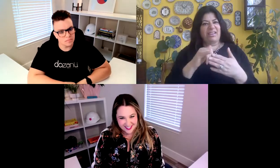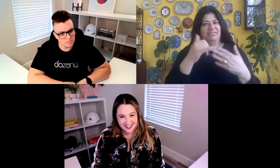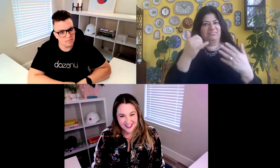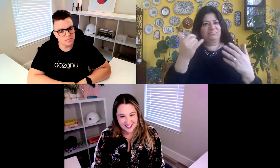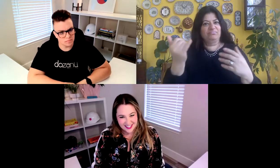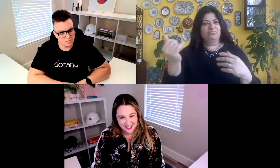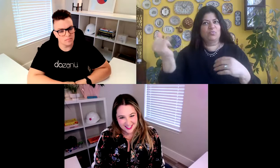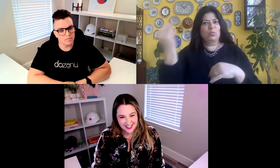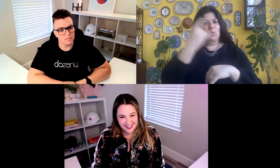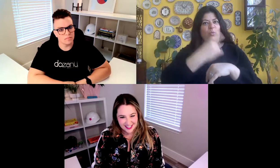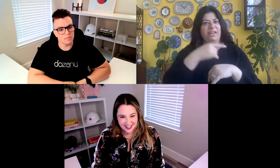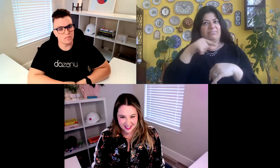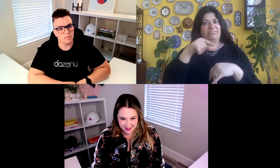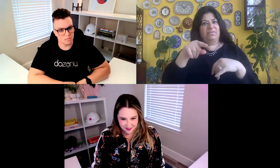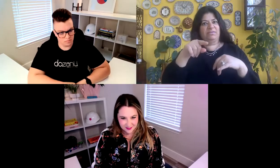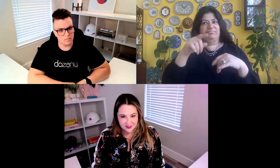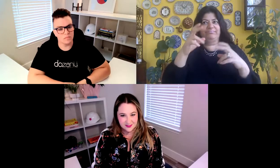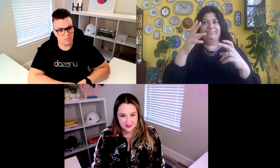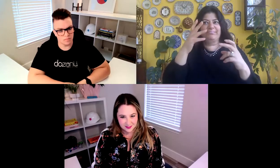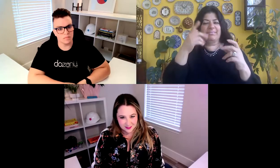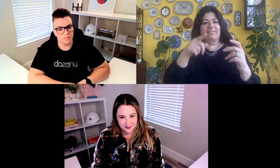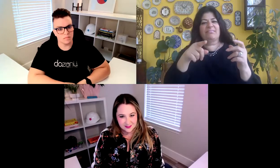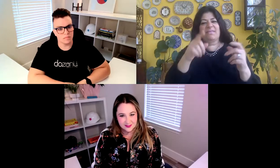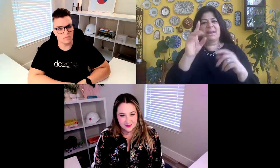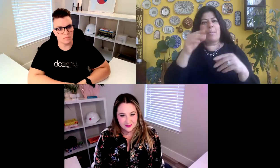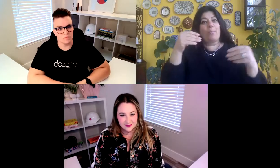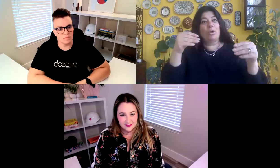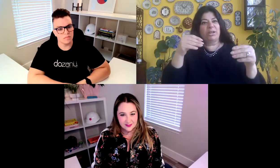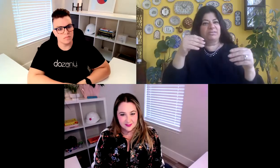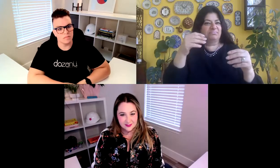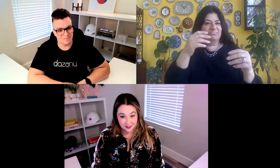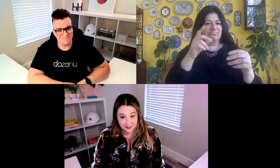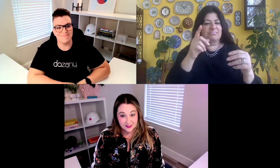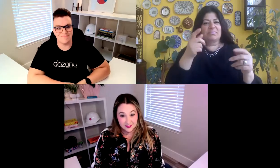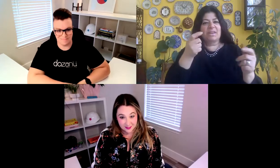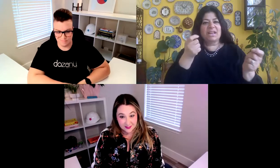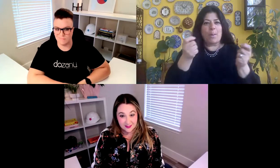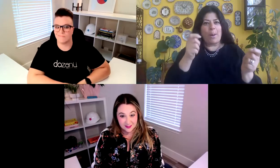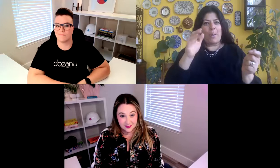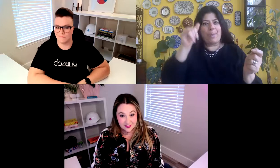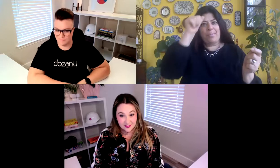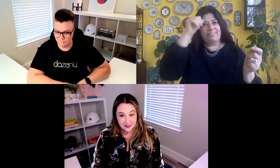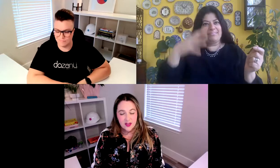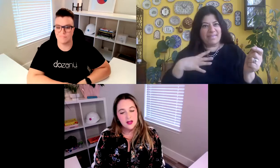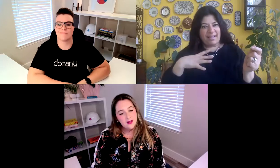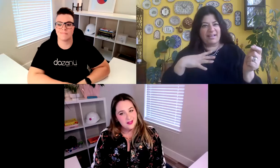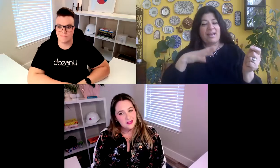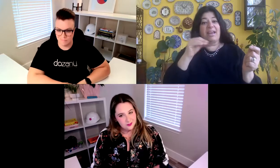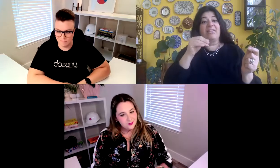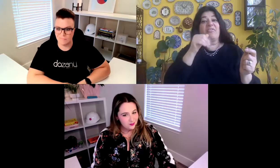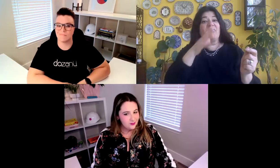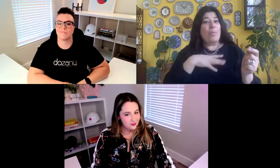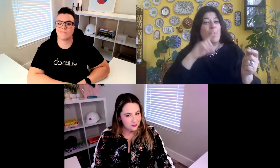posted just recently saying that today, I'm thinking back to what her post said, you know, marketing